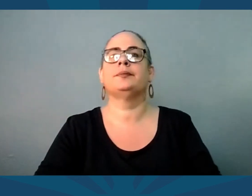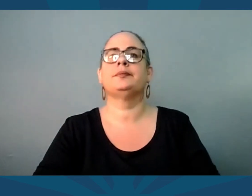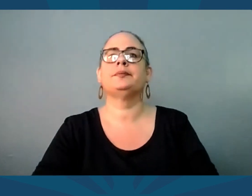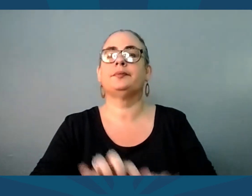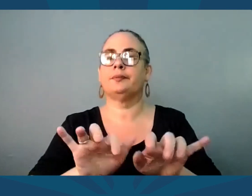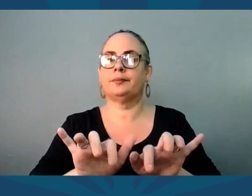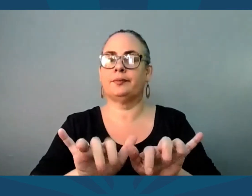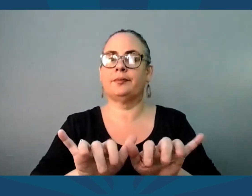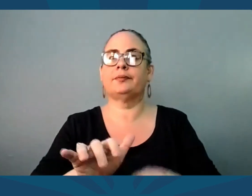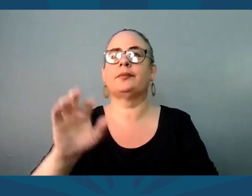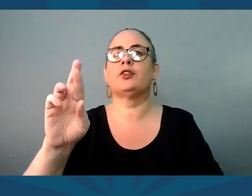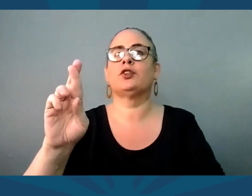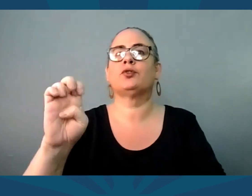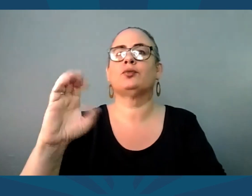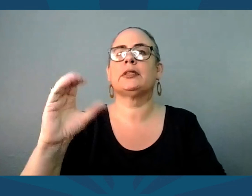520-866-6851.